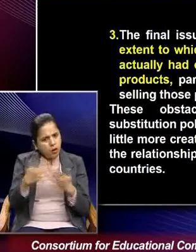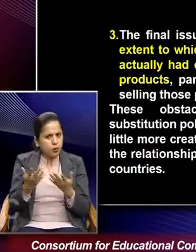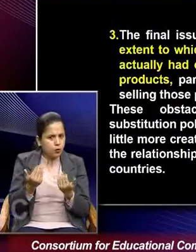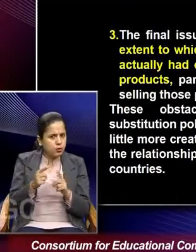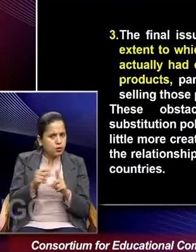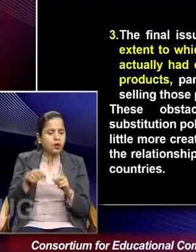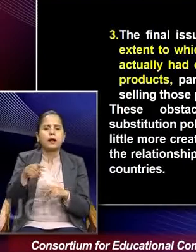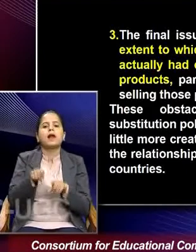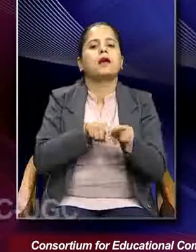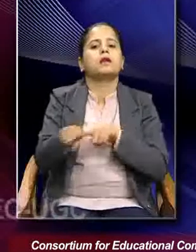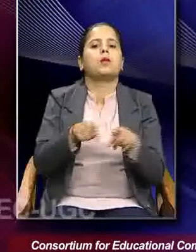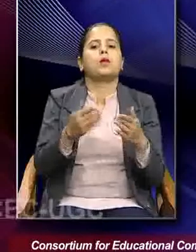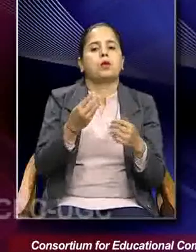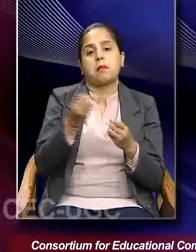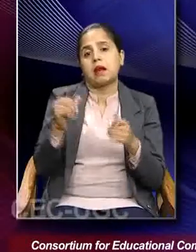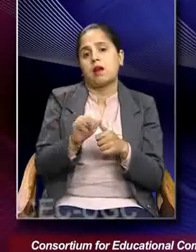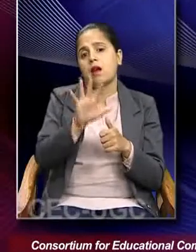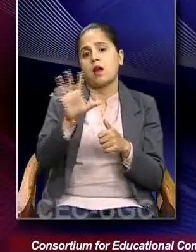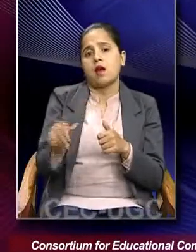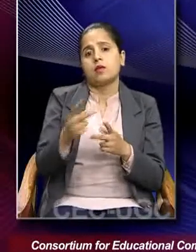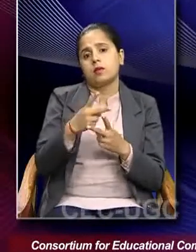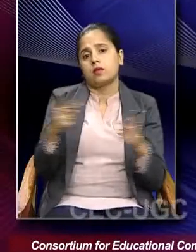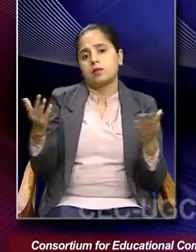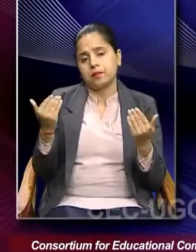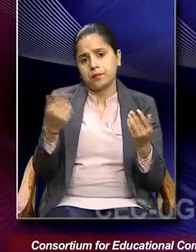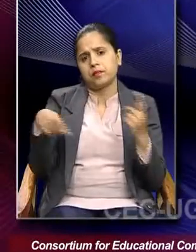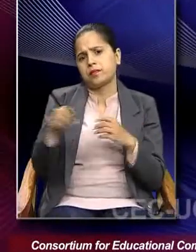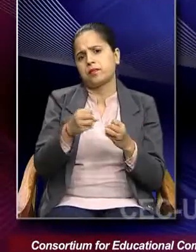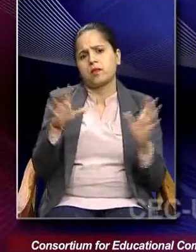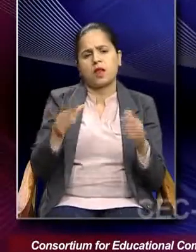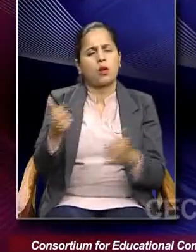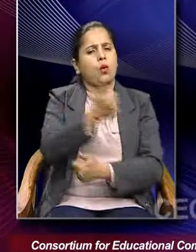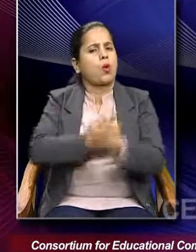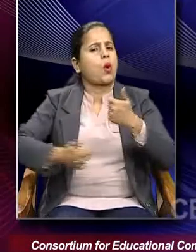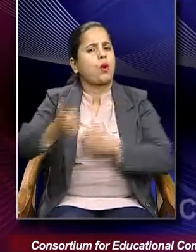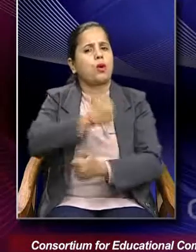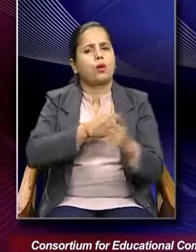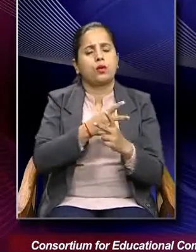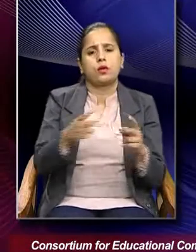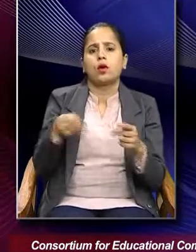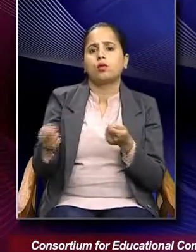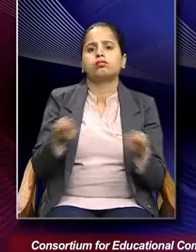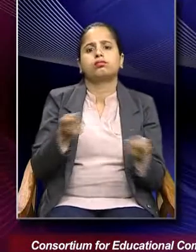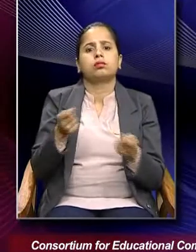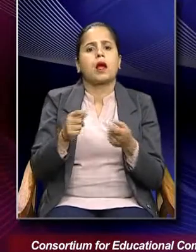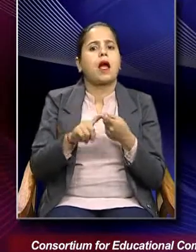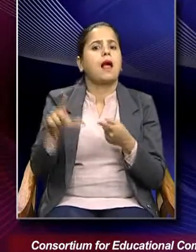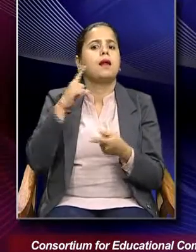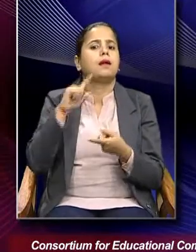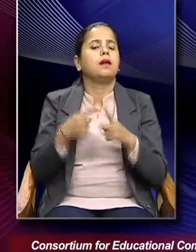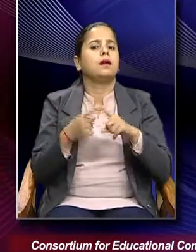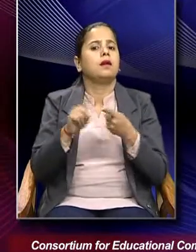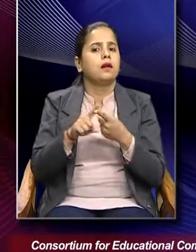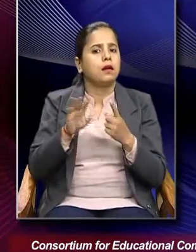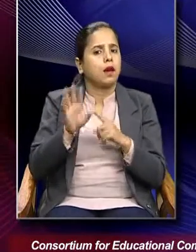can take up the example of many African states where there is a lot of competition among the ruling elite classes. So they